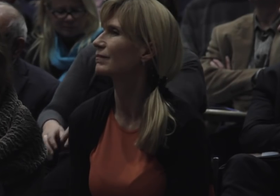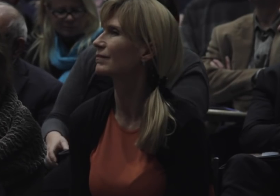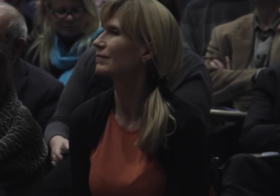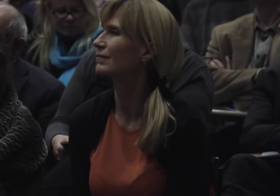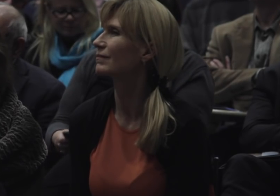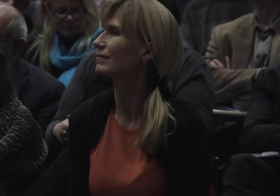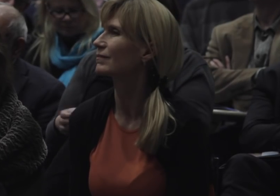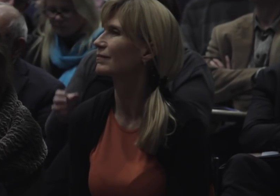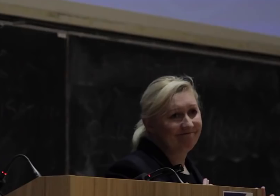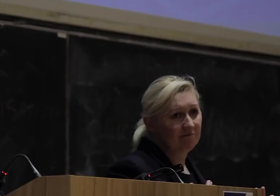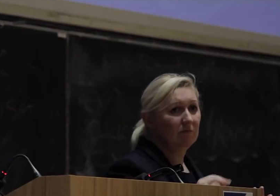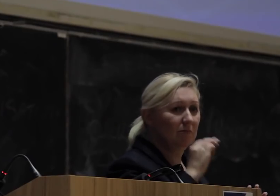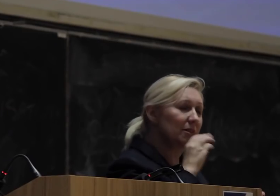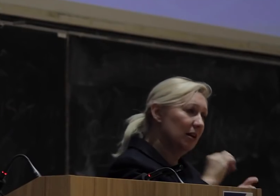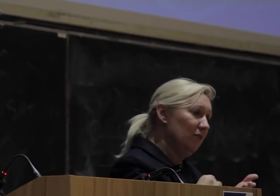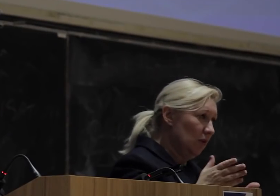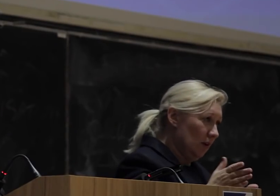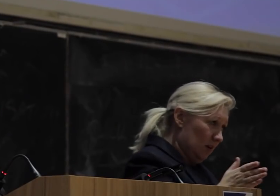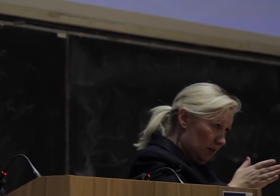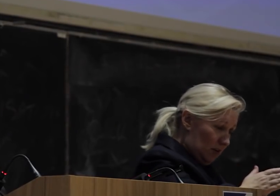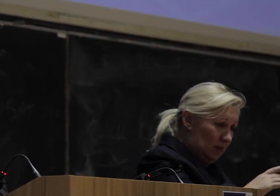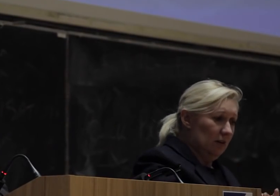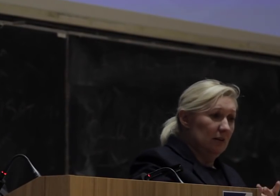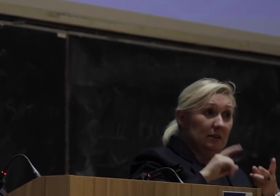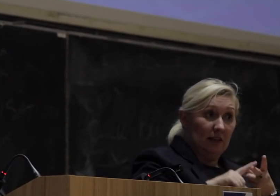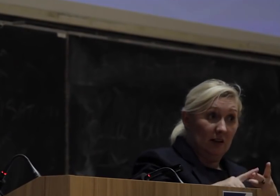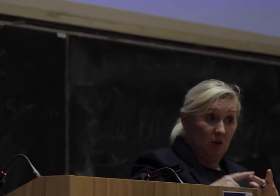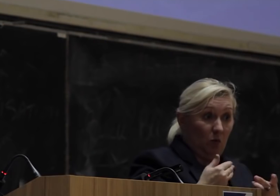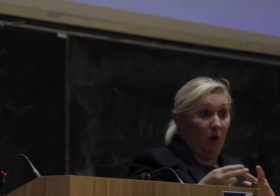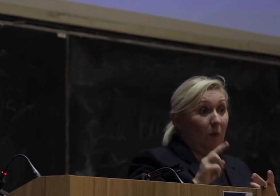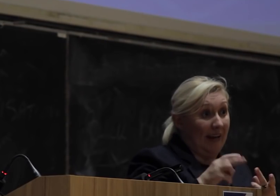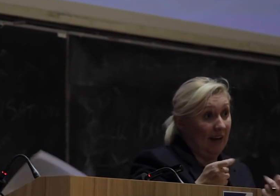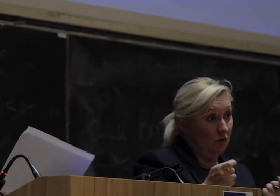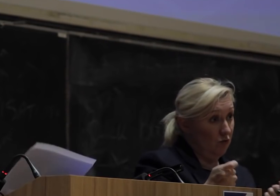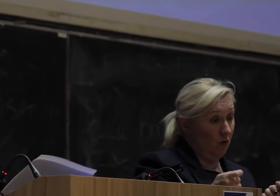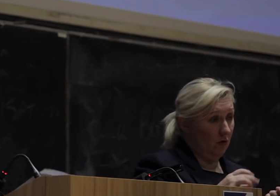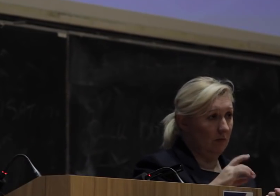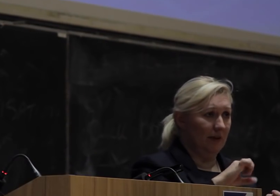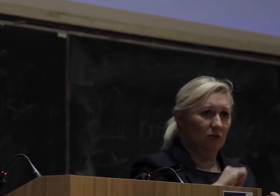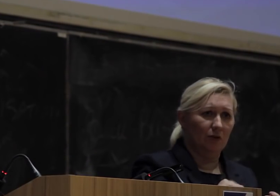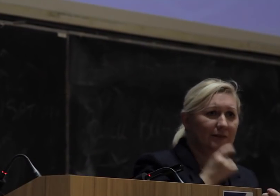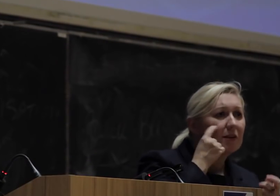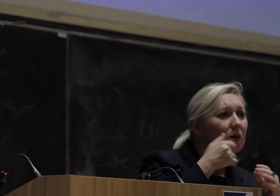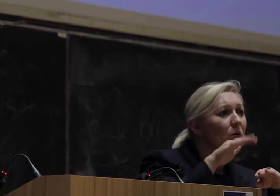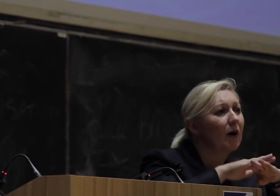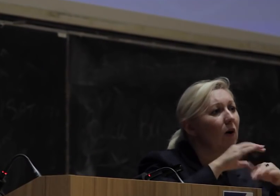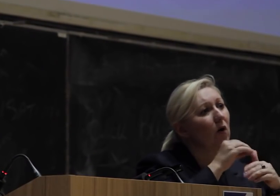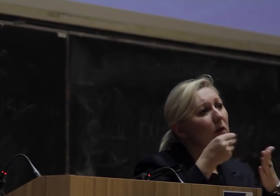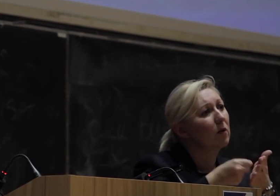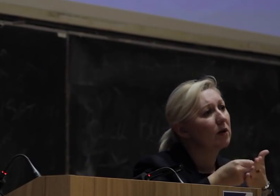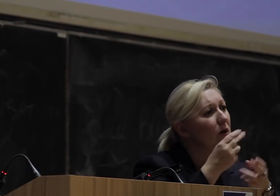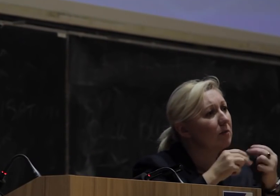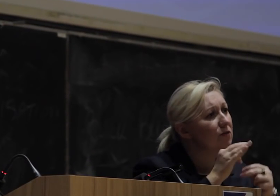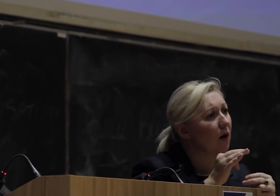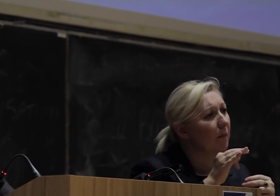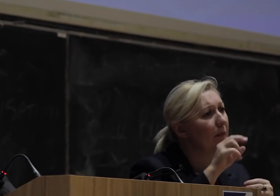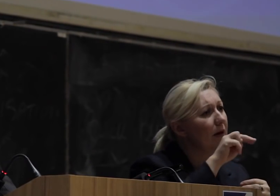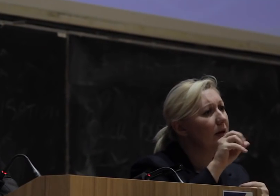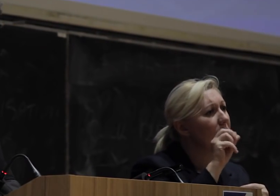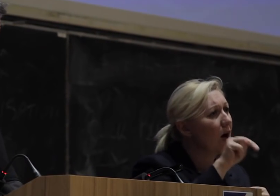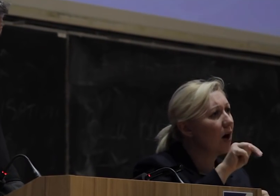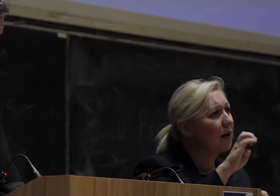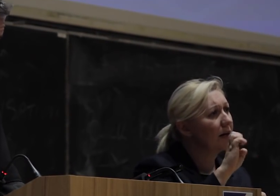do have control over, growing our non-exchequer revenue and becoming more financially independent. To excel